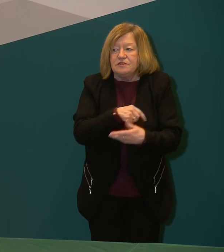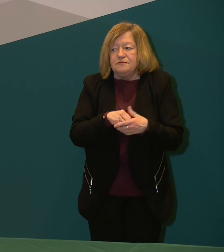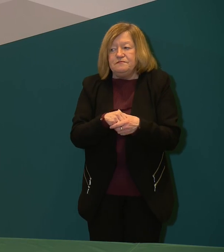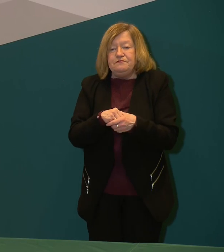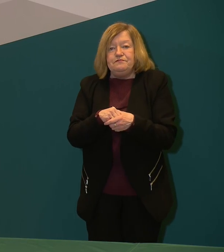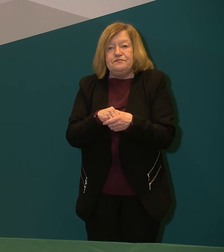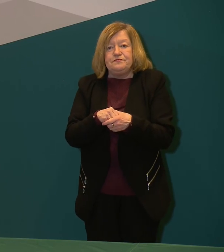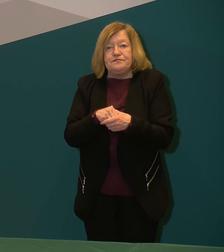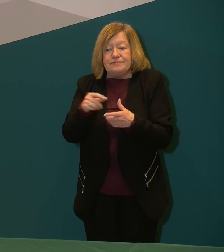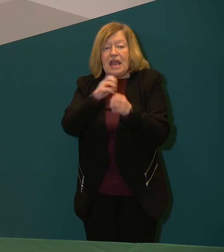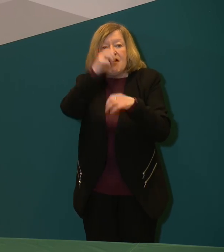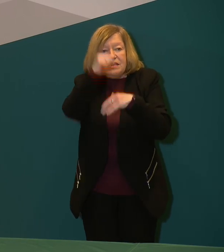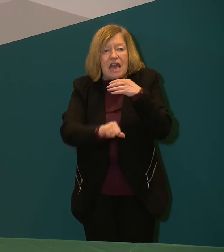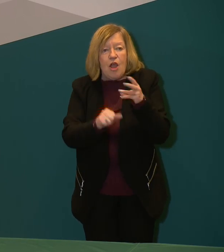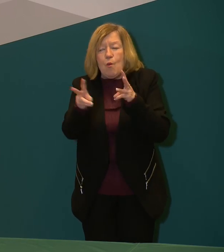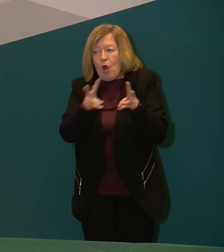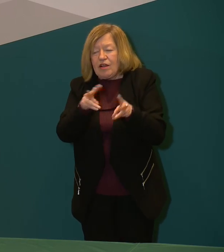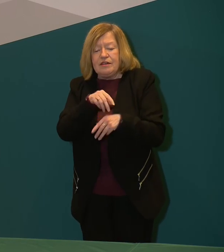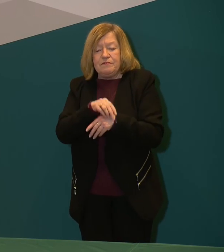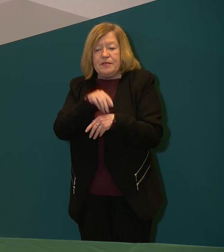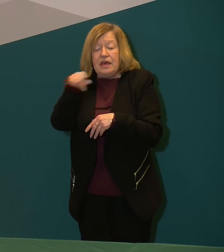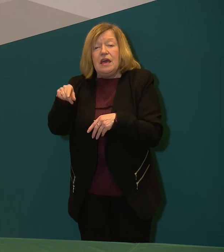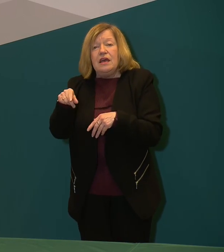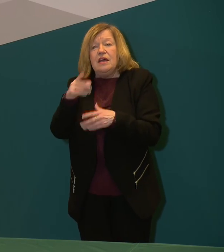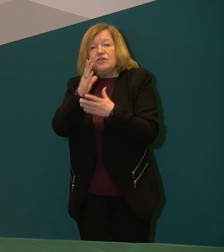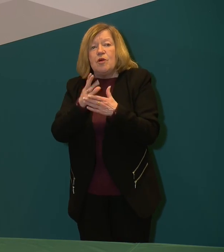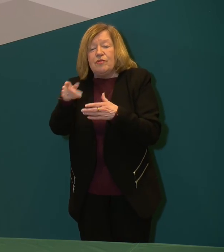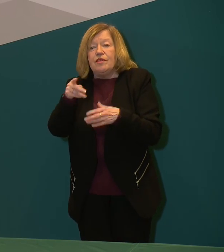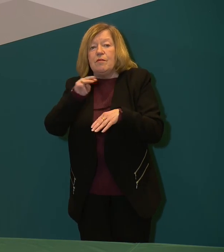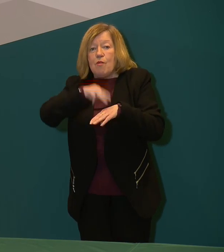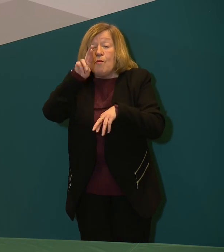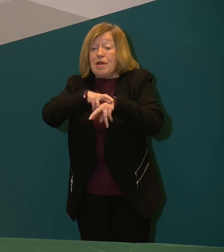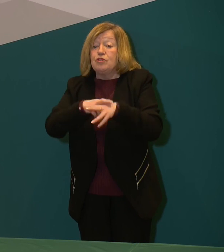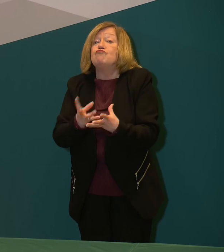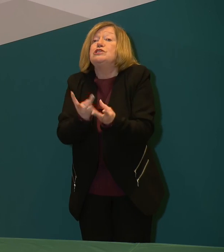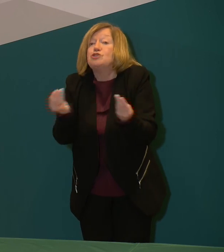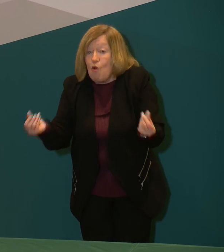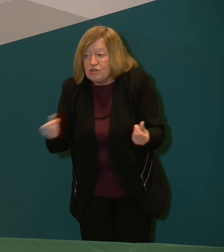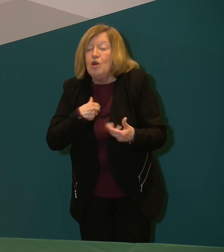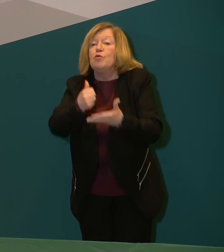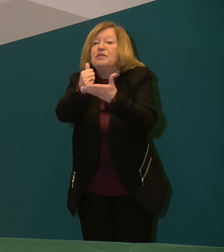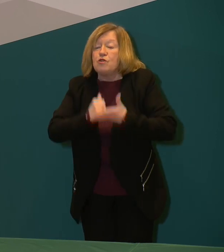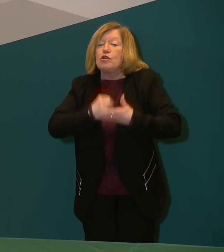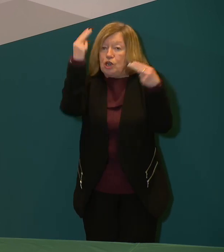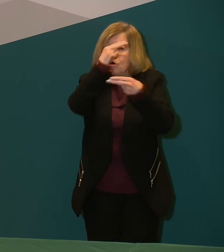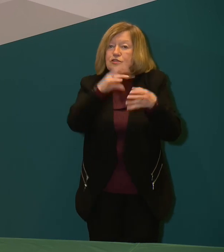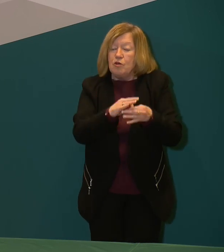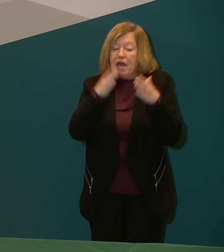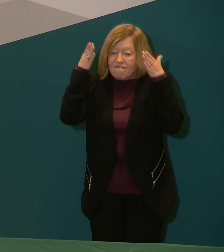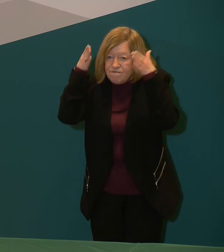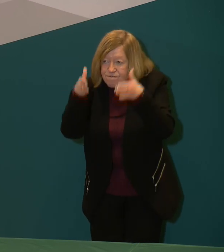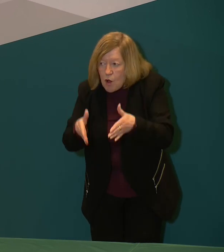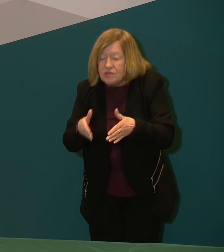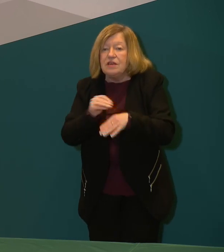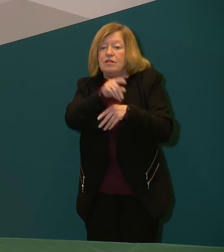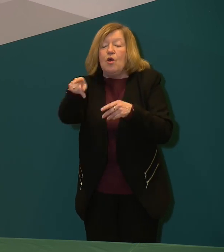of their everyday work. In some ways, they're much greater resource from that point of view. So we'd be supporting nursing homes and focusing particularly on